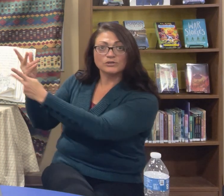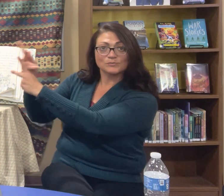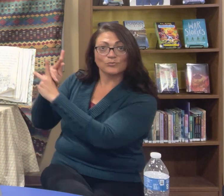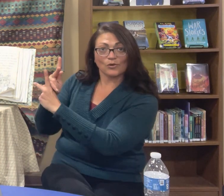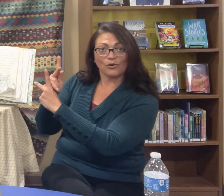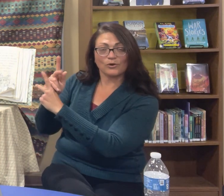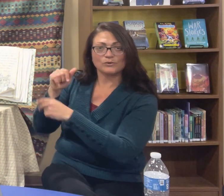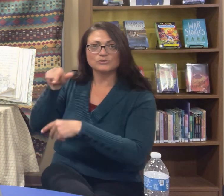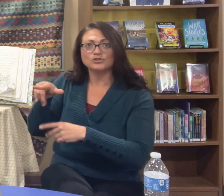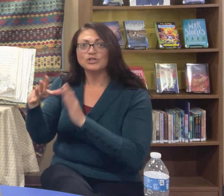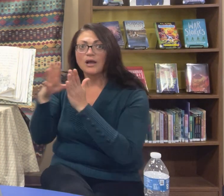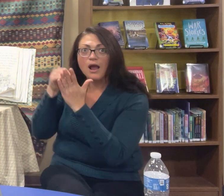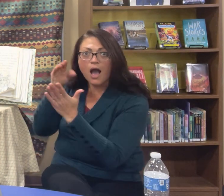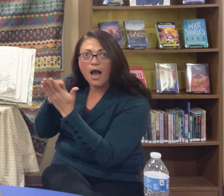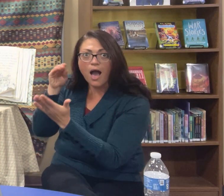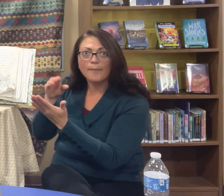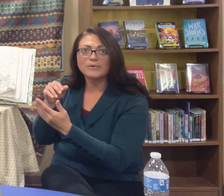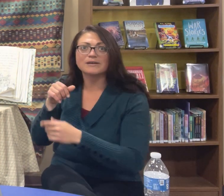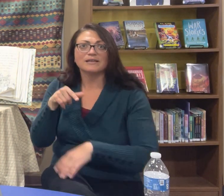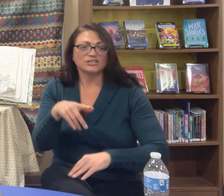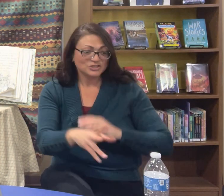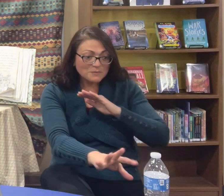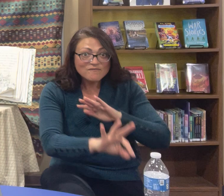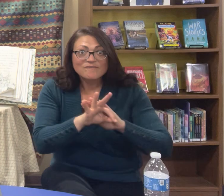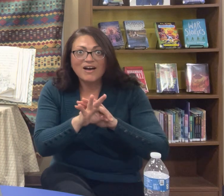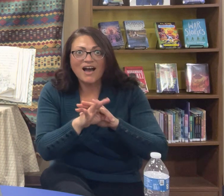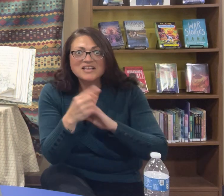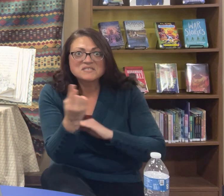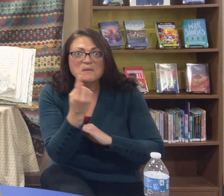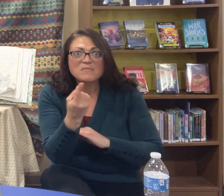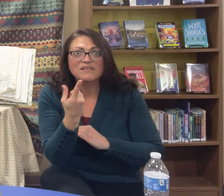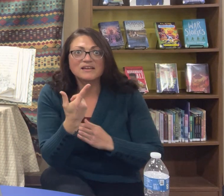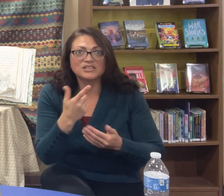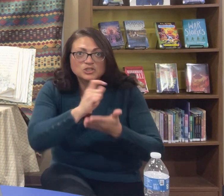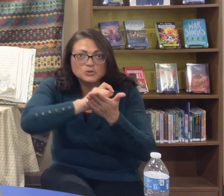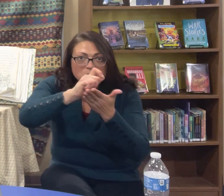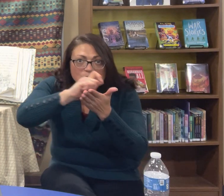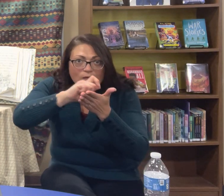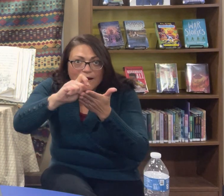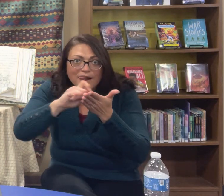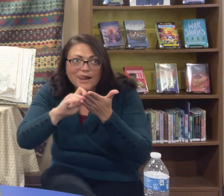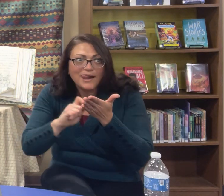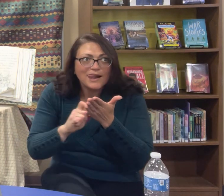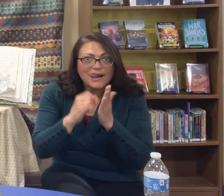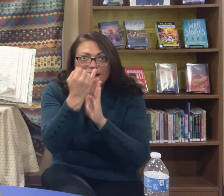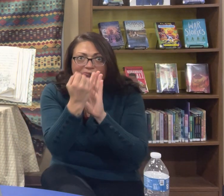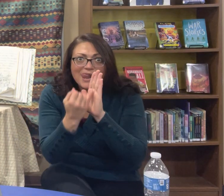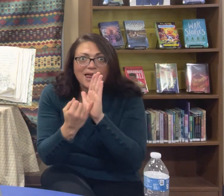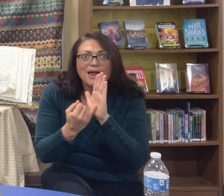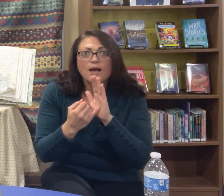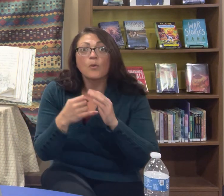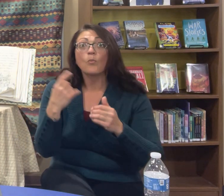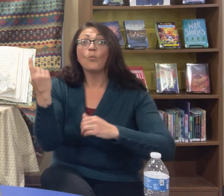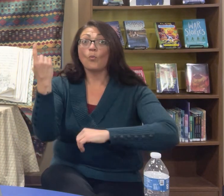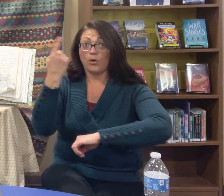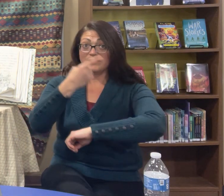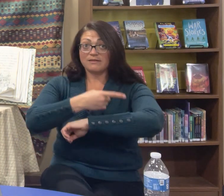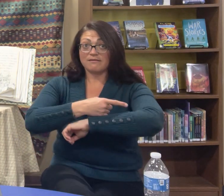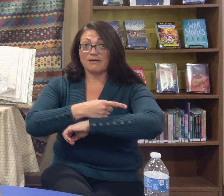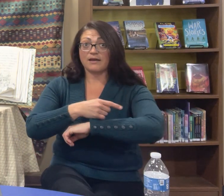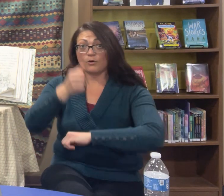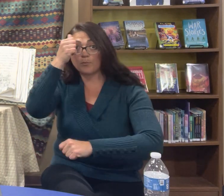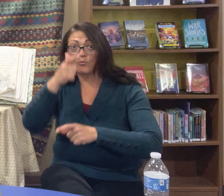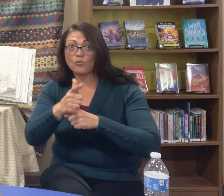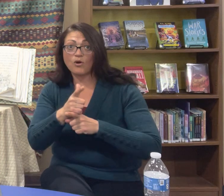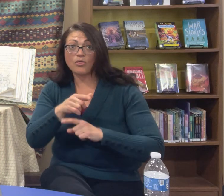sketched intricate drawings of her discoveries. One morning, when Mary and her brother were exploring the cliffs,